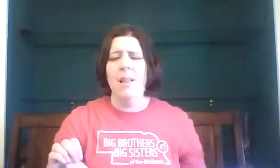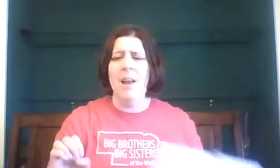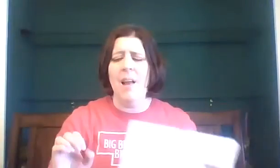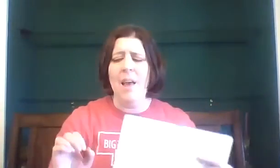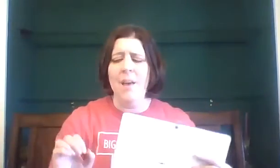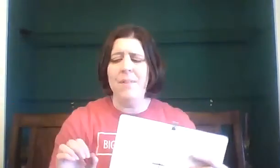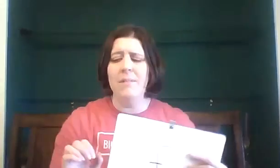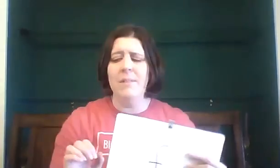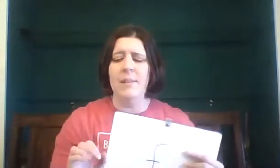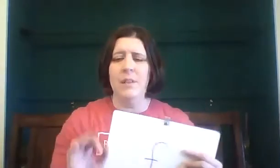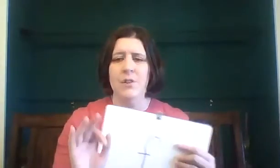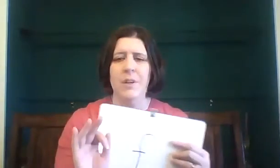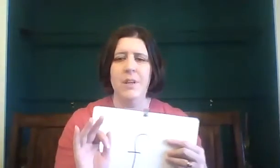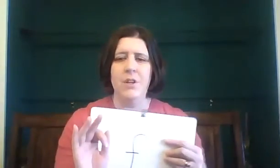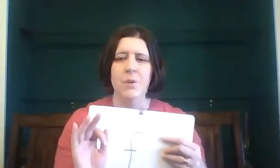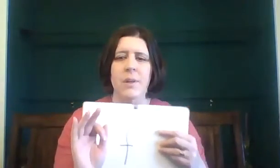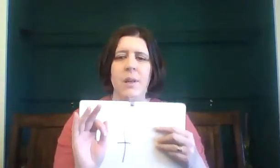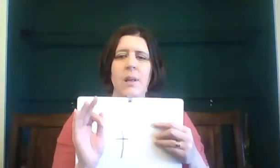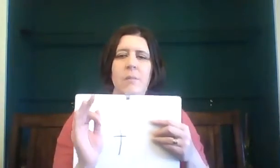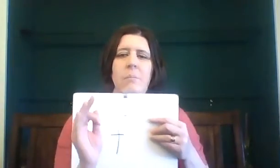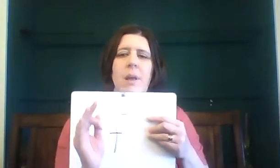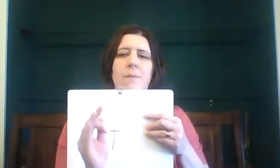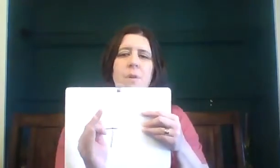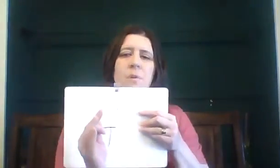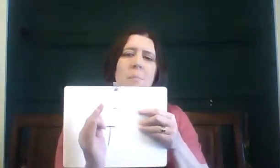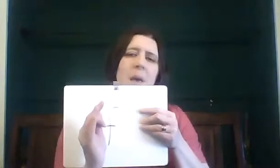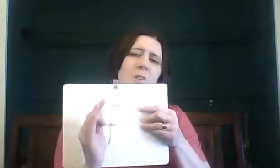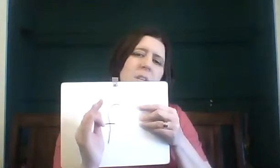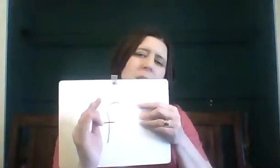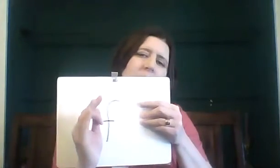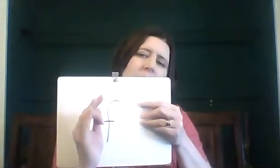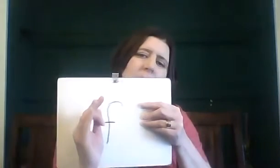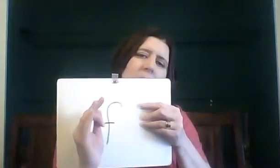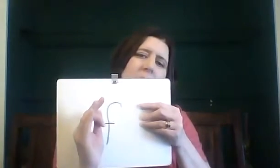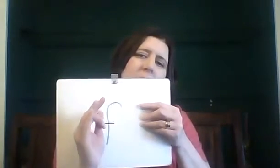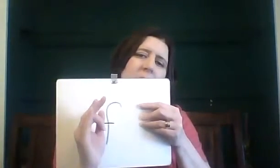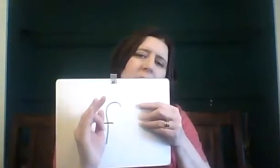Letter F, that one's a little tricky too. But if you imagine that